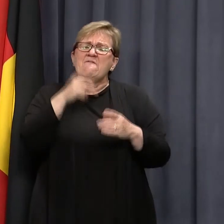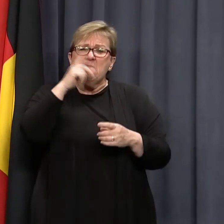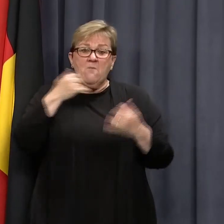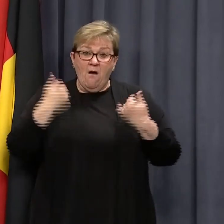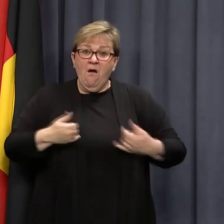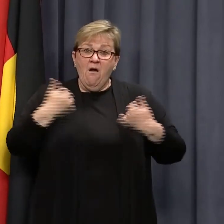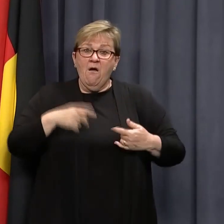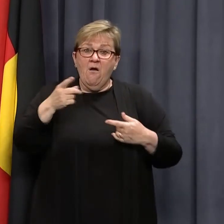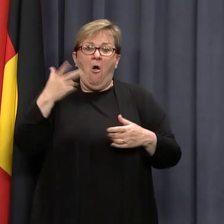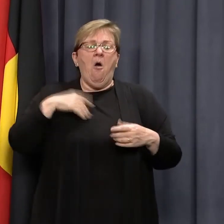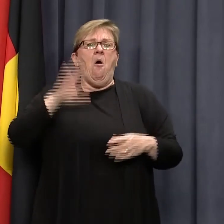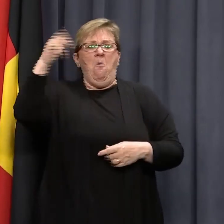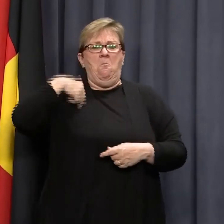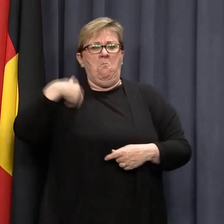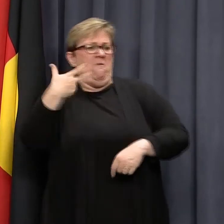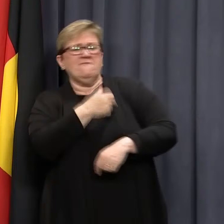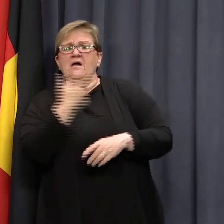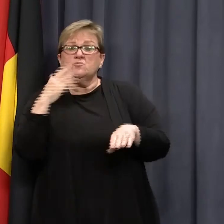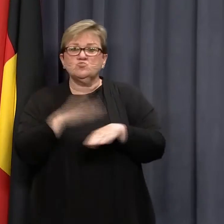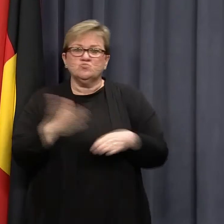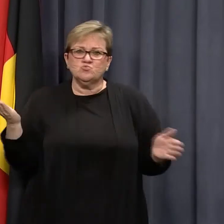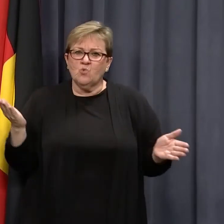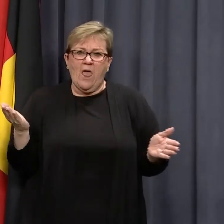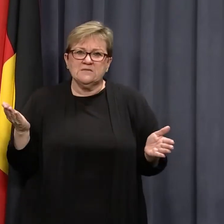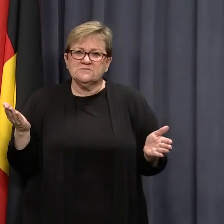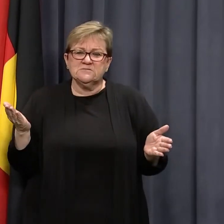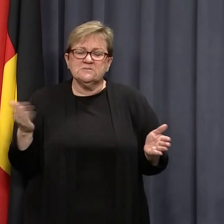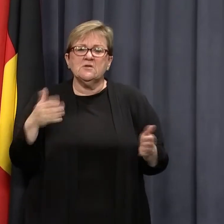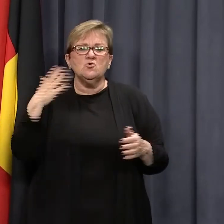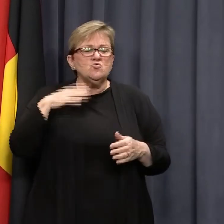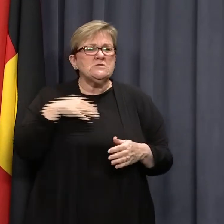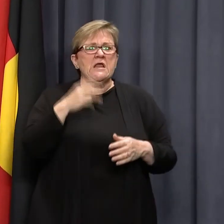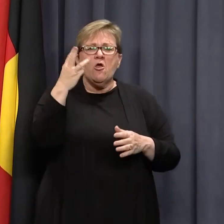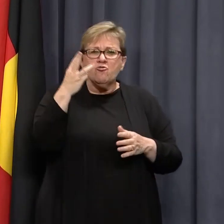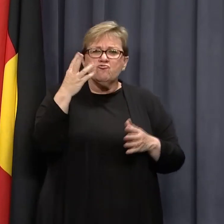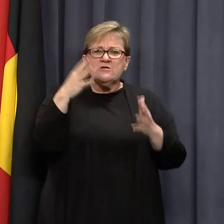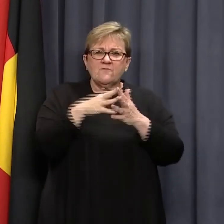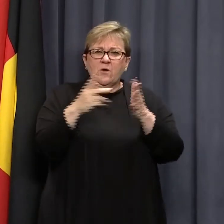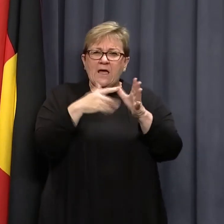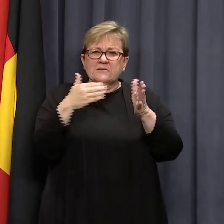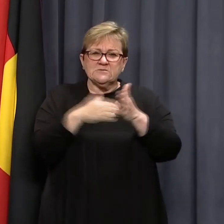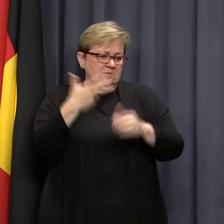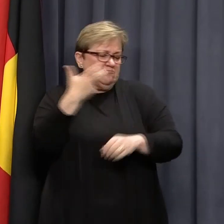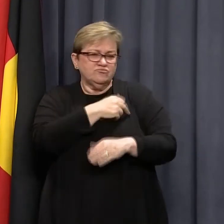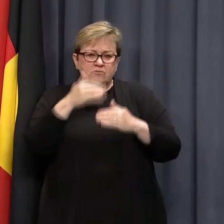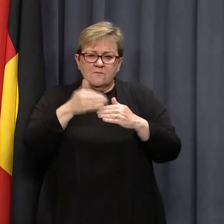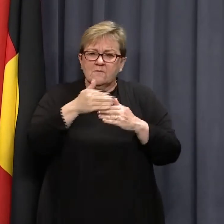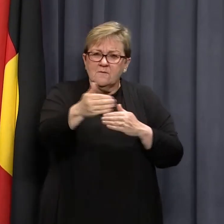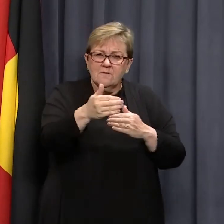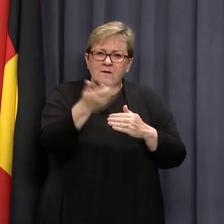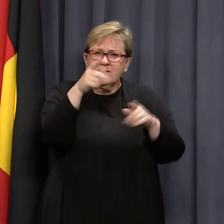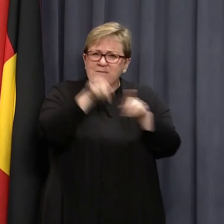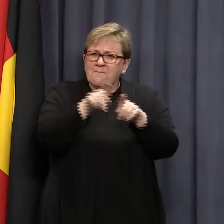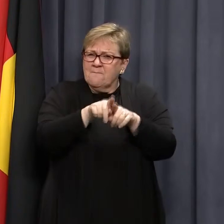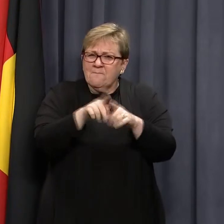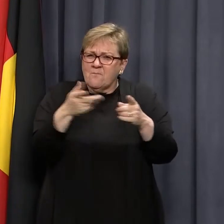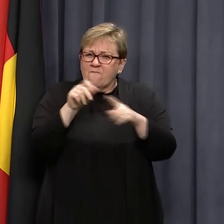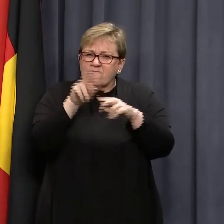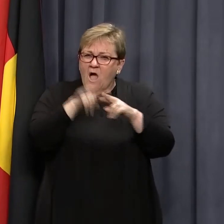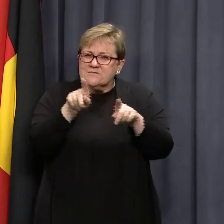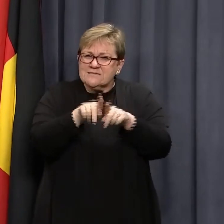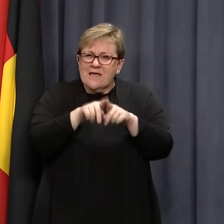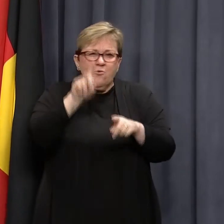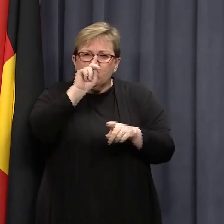getting sick. You need at least 3 to 4 weeks with the AstraZeneca vaccine, similar period of time with the